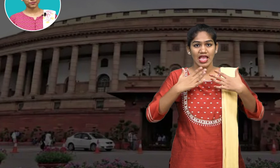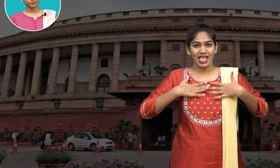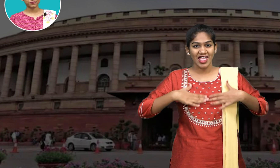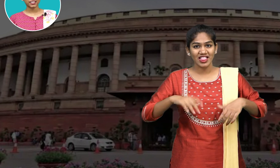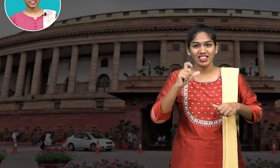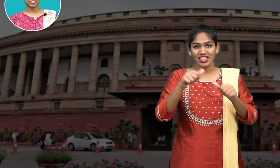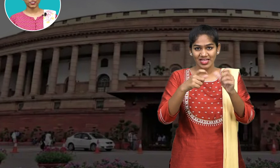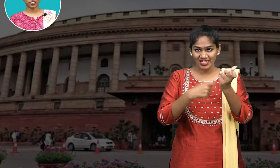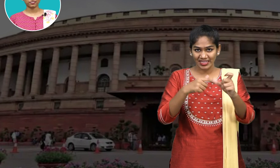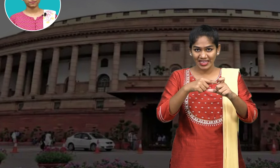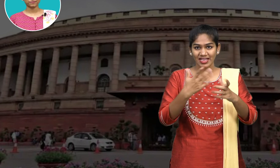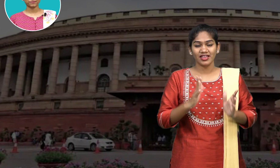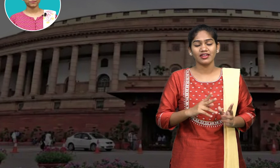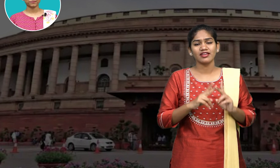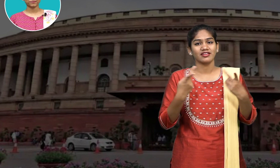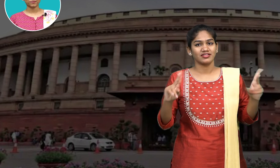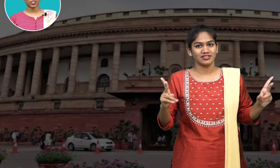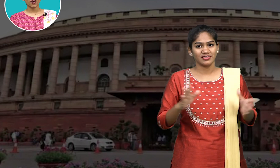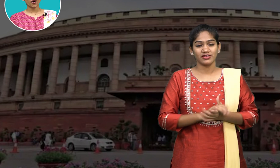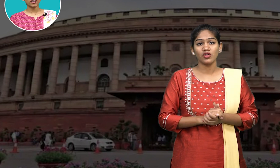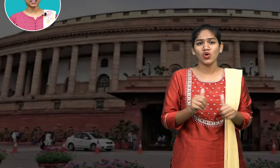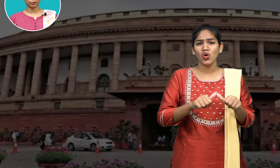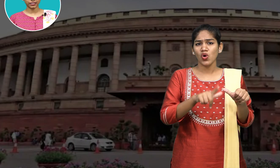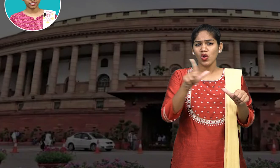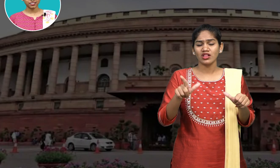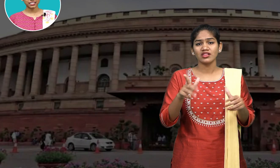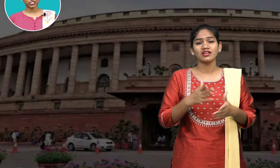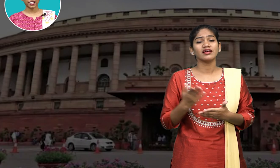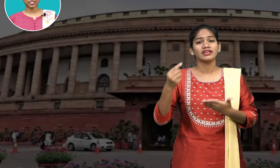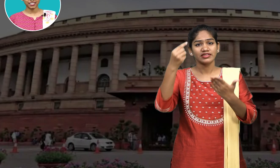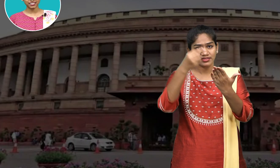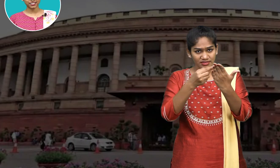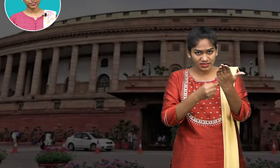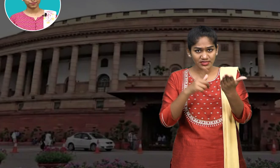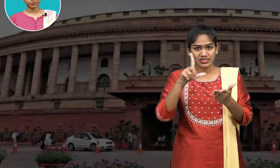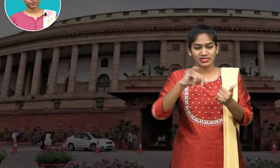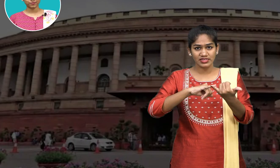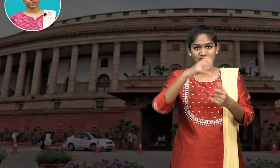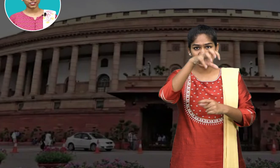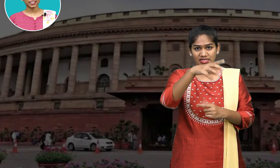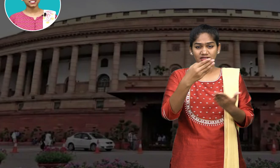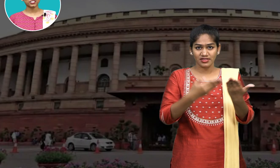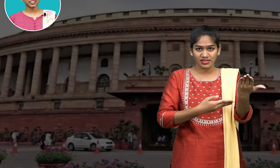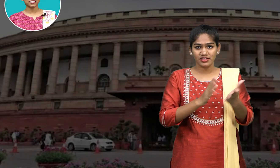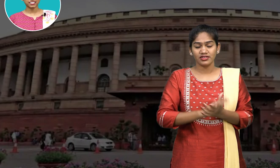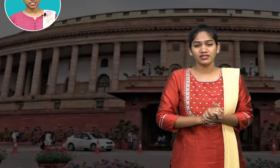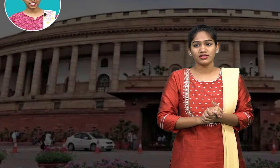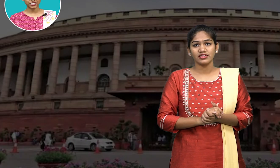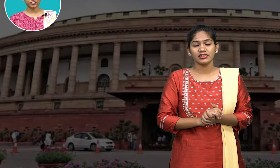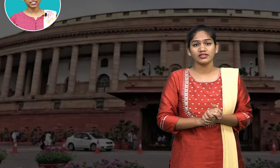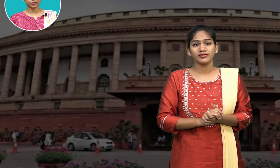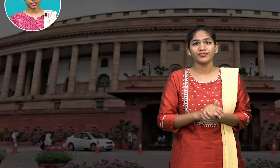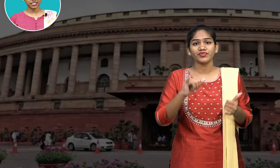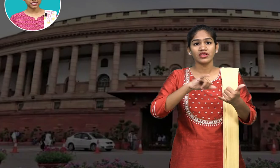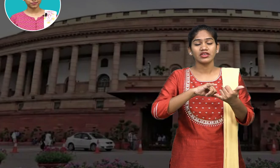healthcare, etc. All come in the state list, and the state